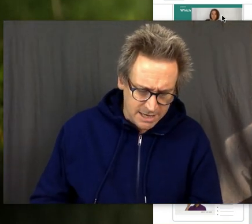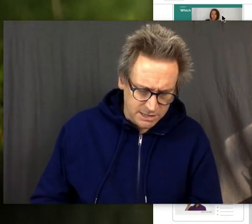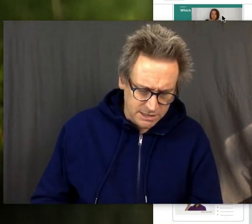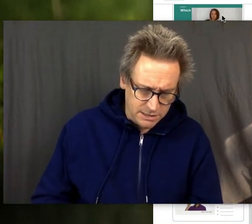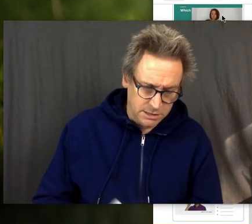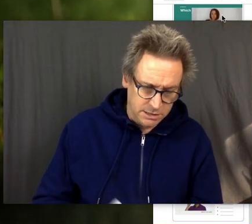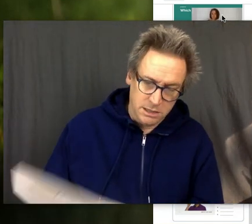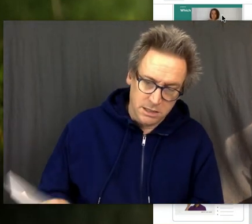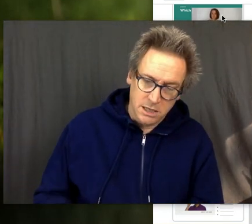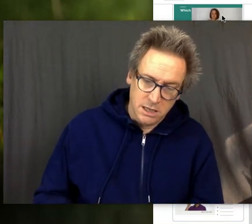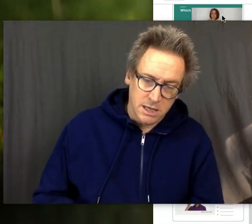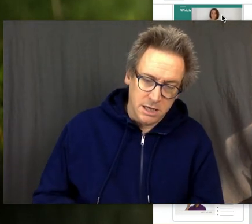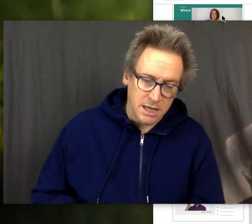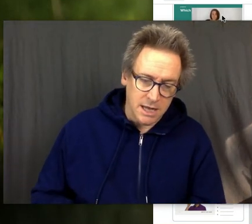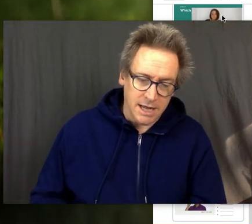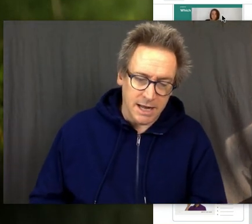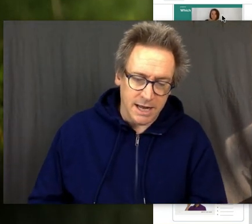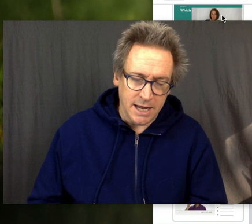And